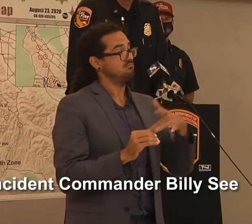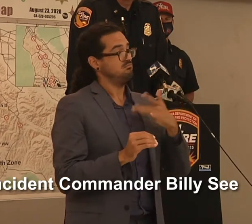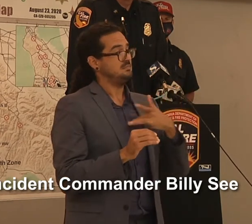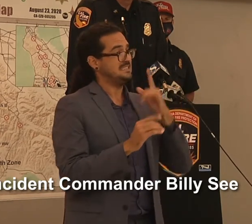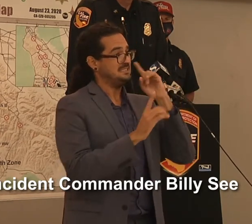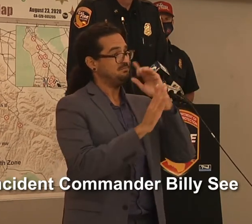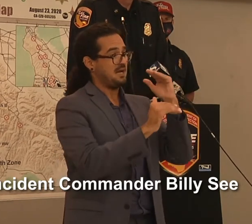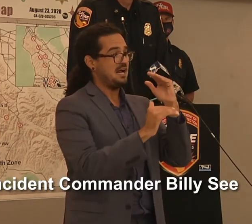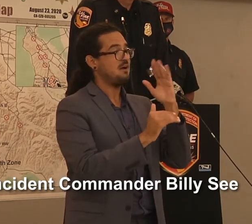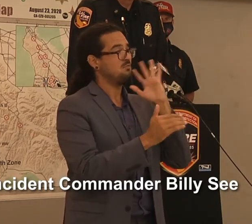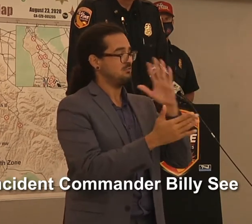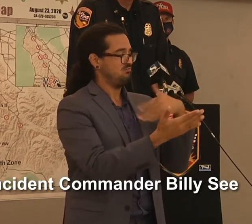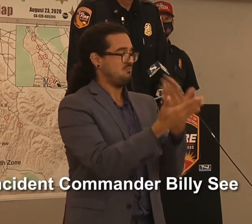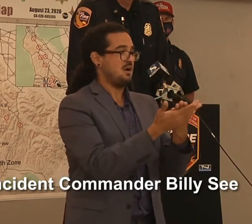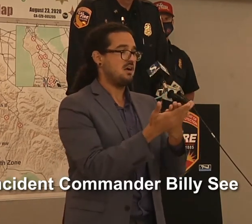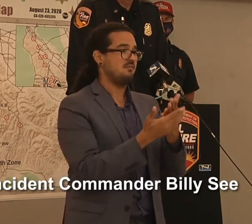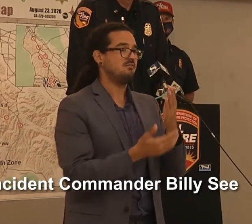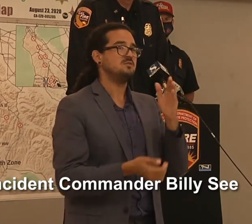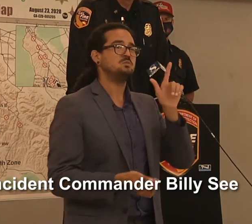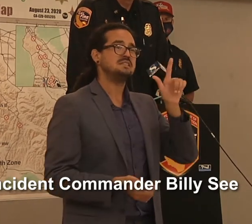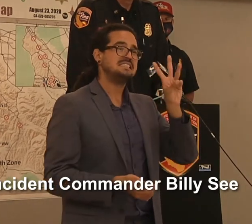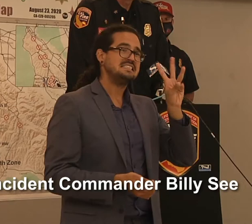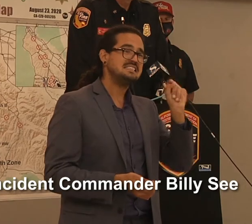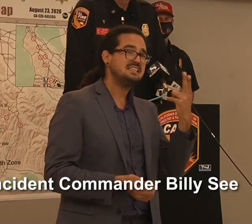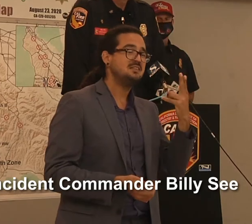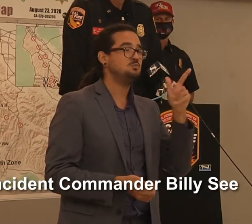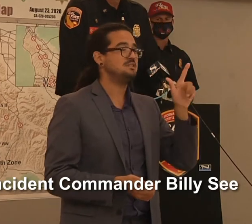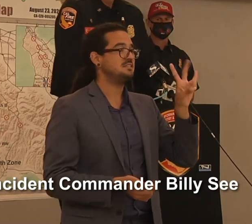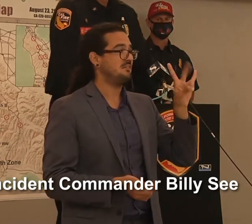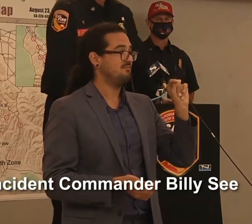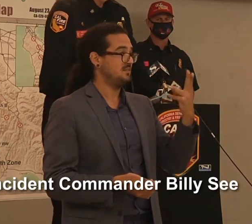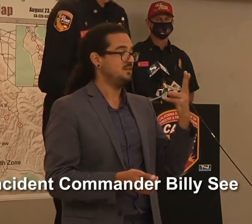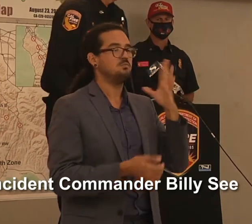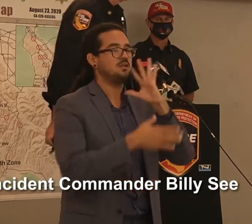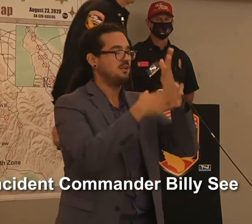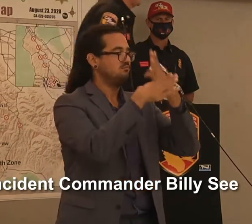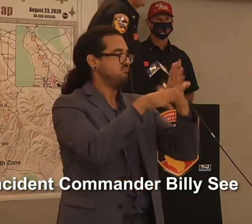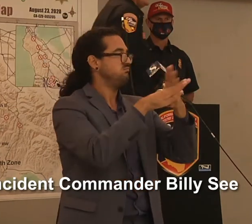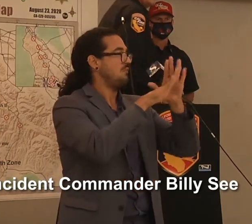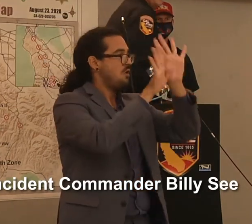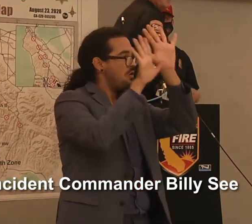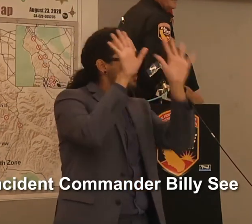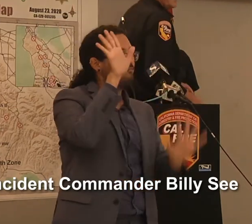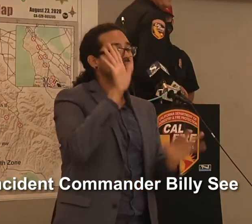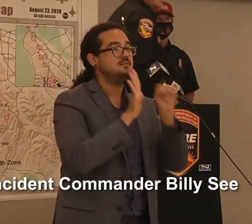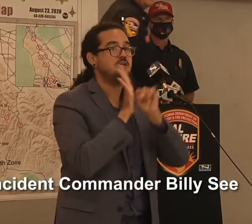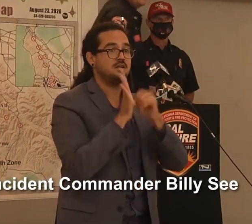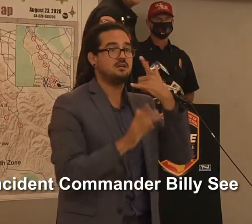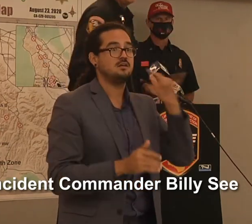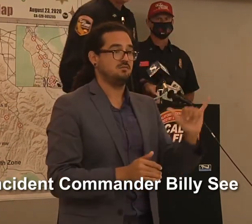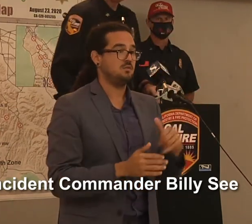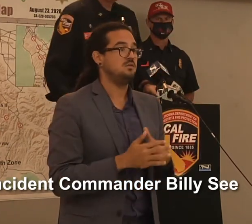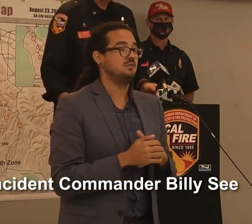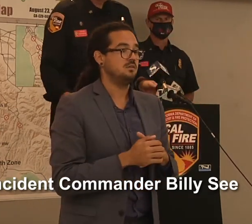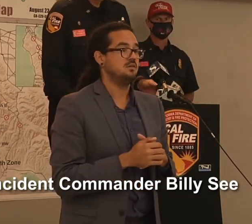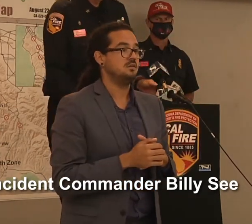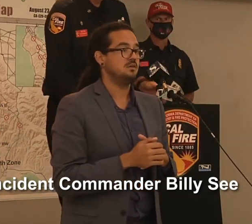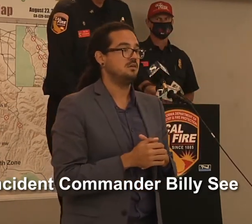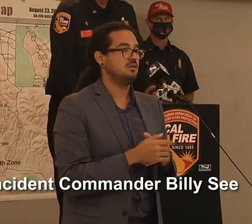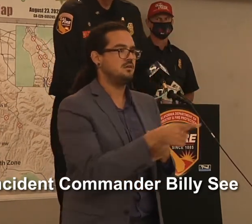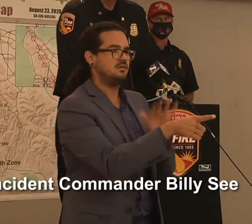on need of incidents throughout the state of California. Do you have specific numbers of how many will come from